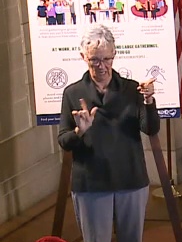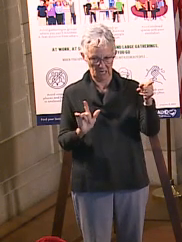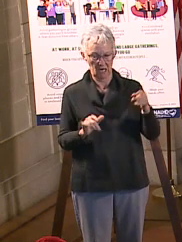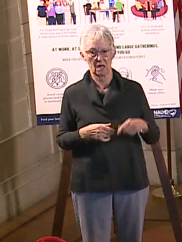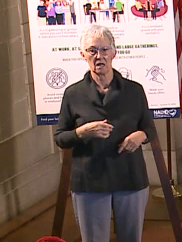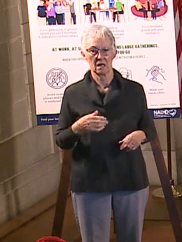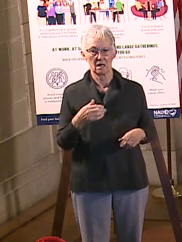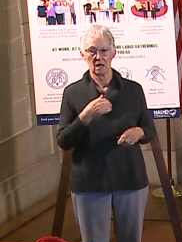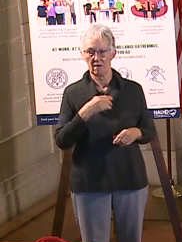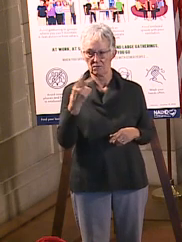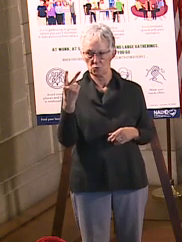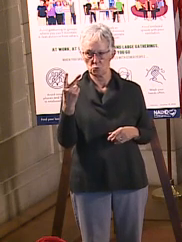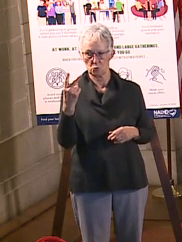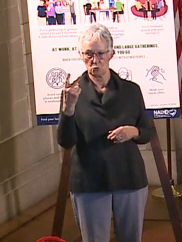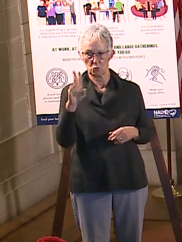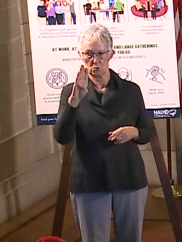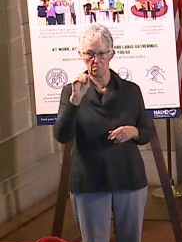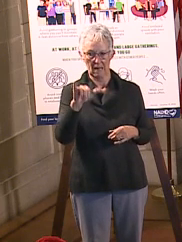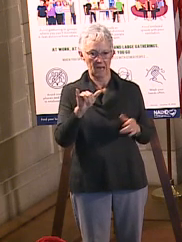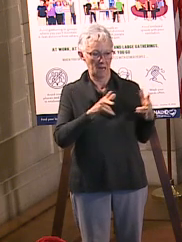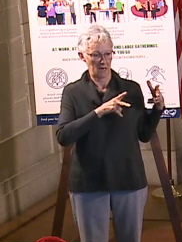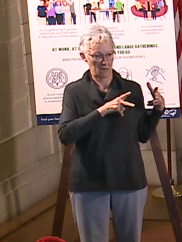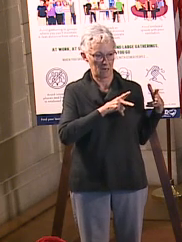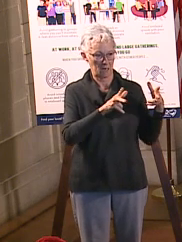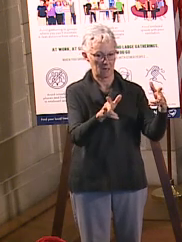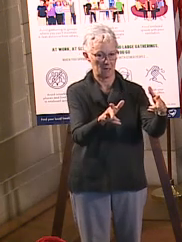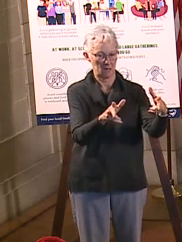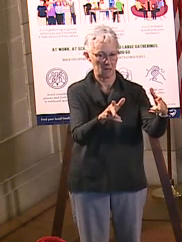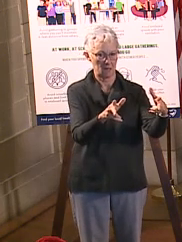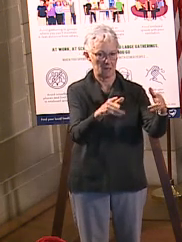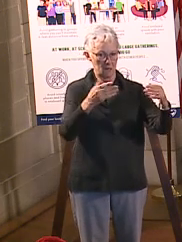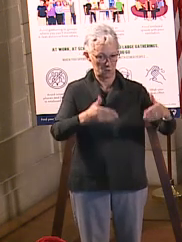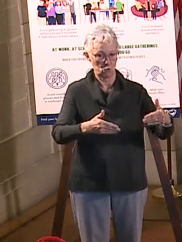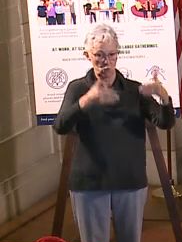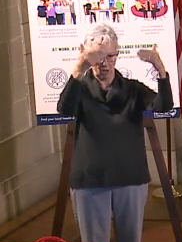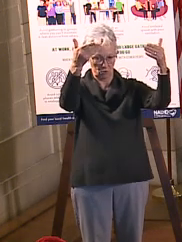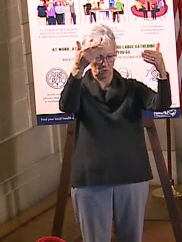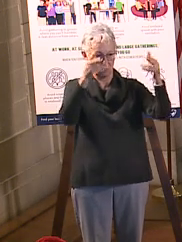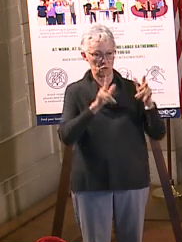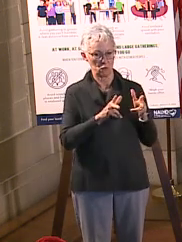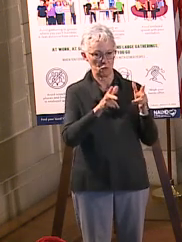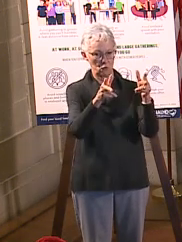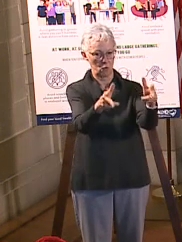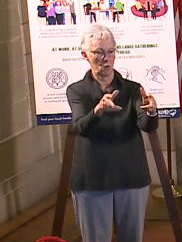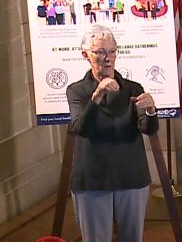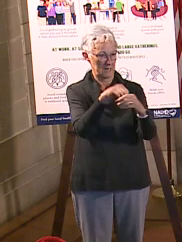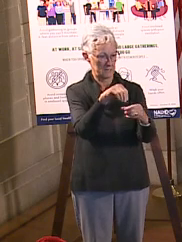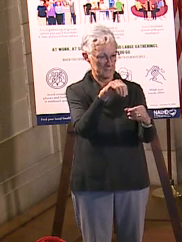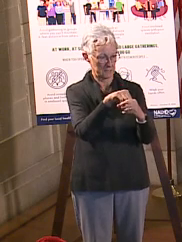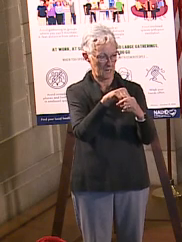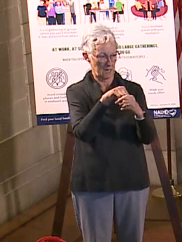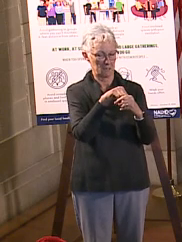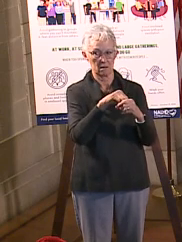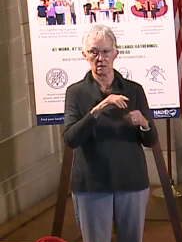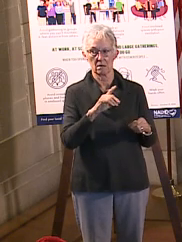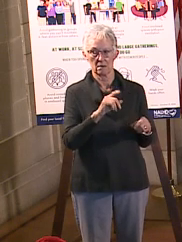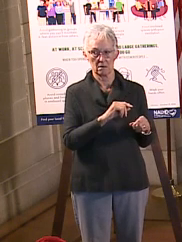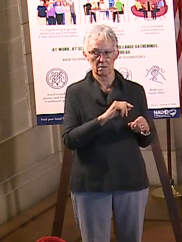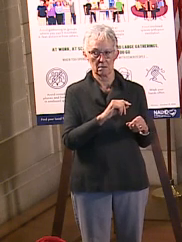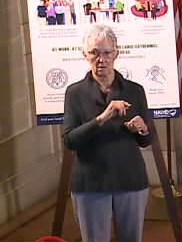2 bays each, so it's 4 bays. And basically you drive up, they open the garage door, you pull in where the